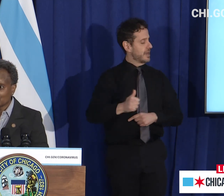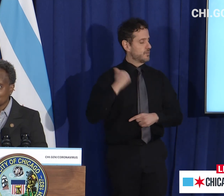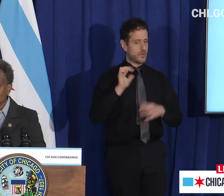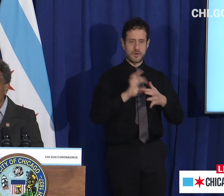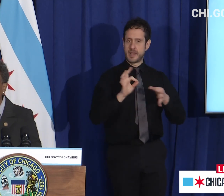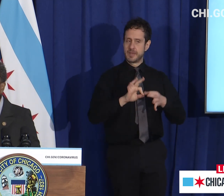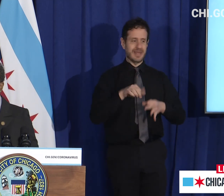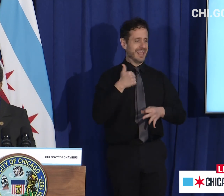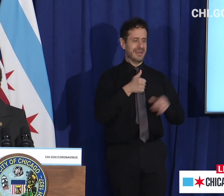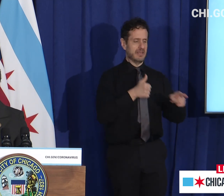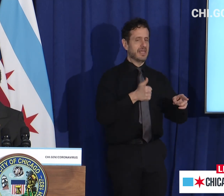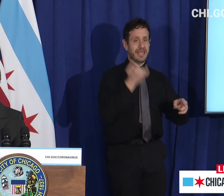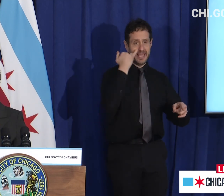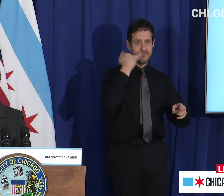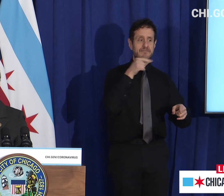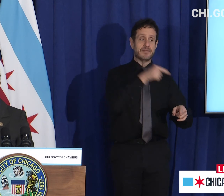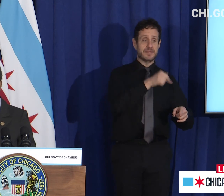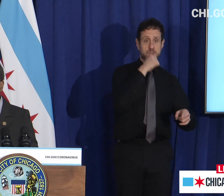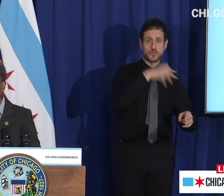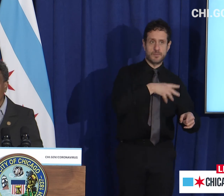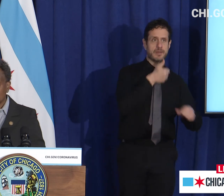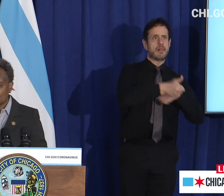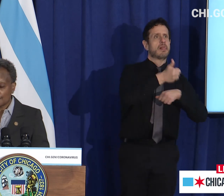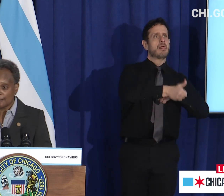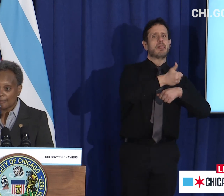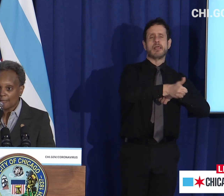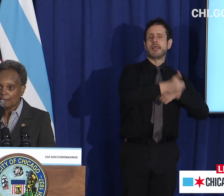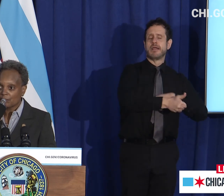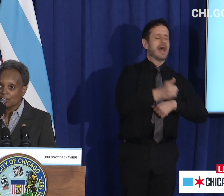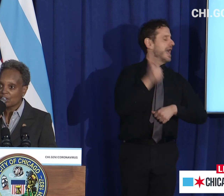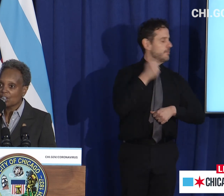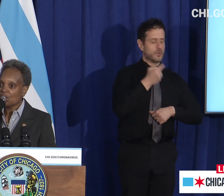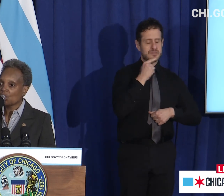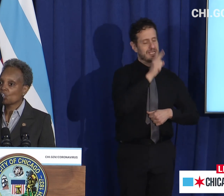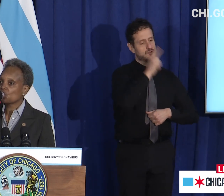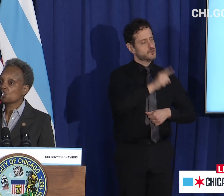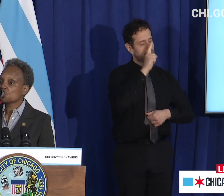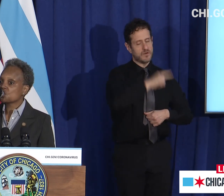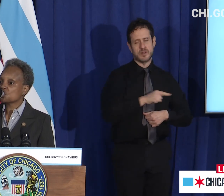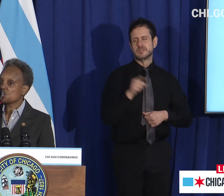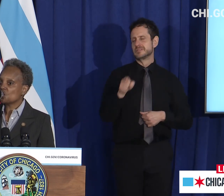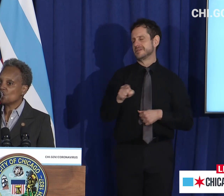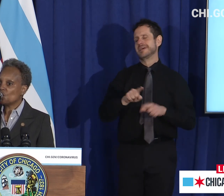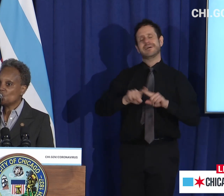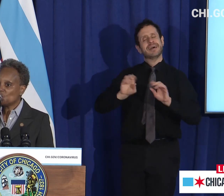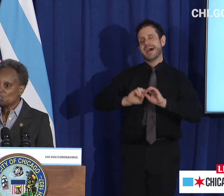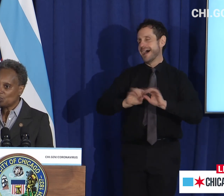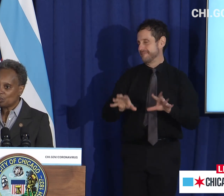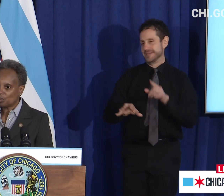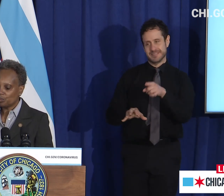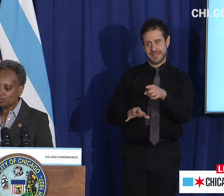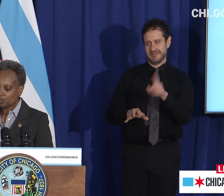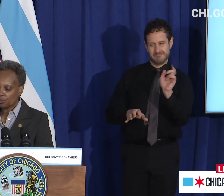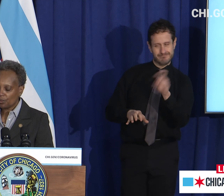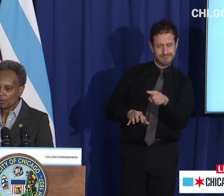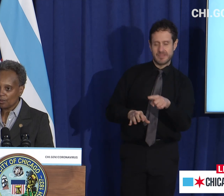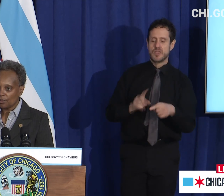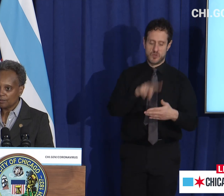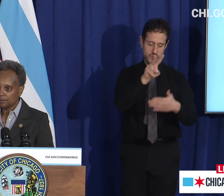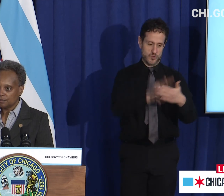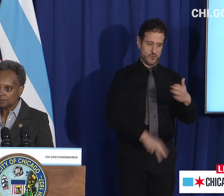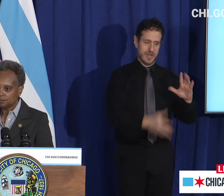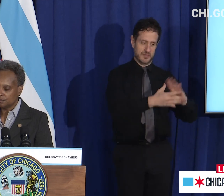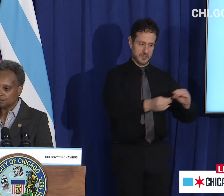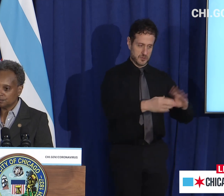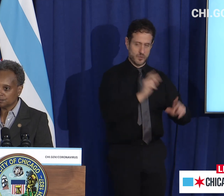the allegations, whether they are true or false. But Mayor, obviously, you had to be, when you read this and the public